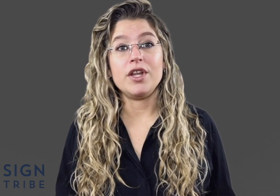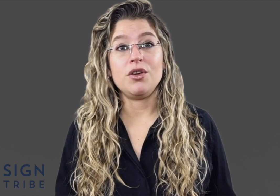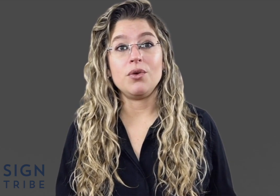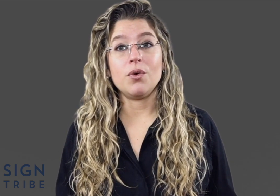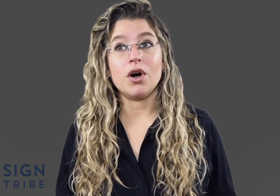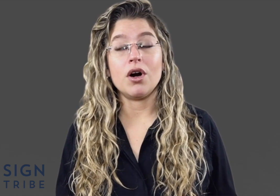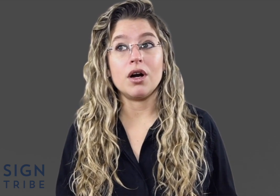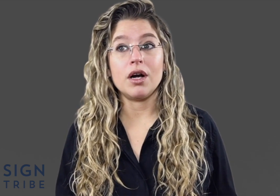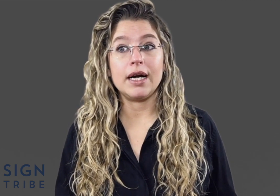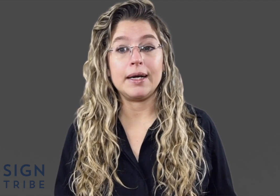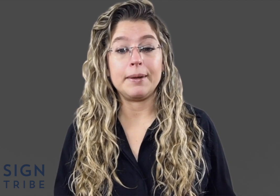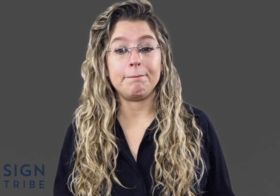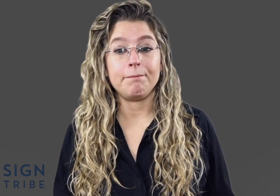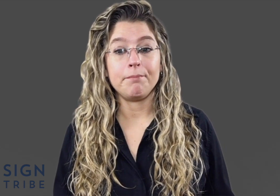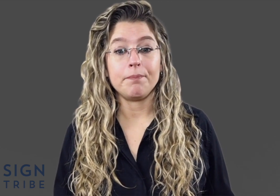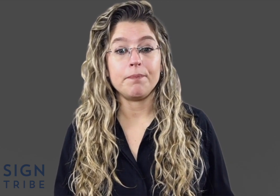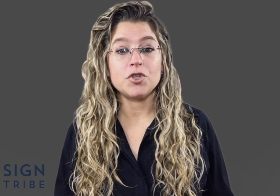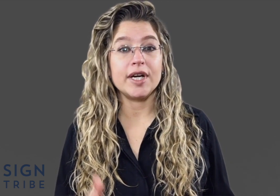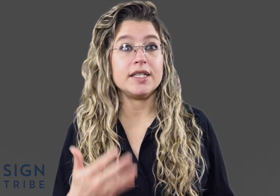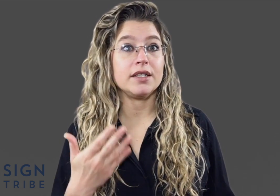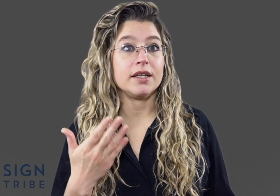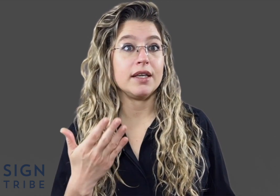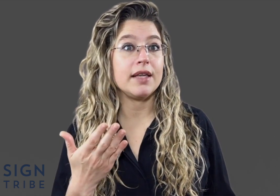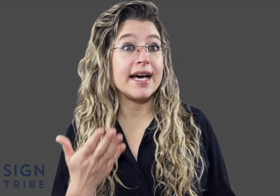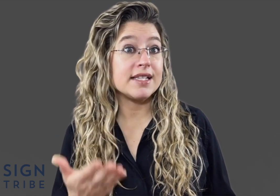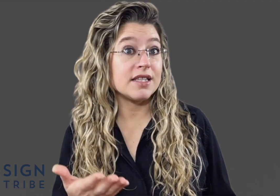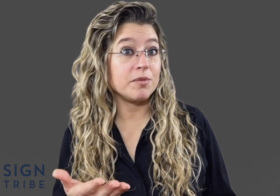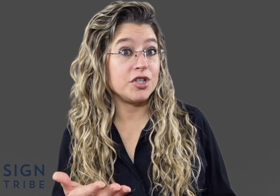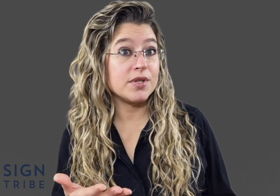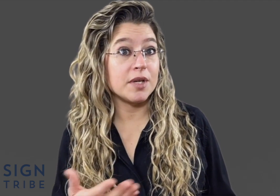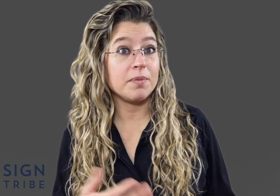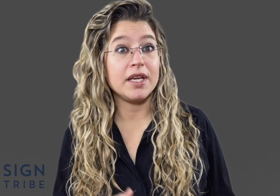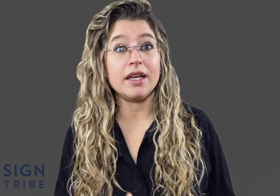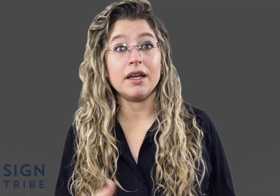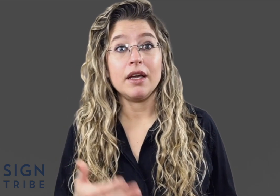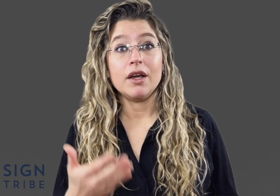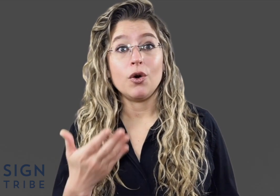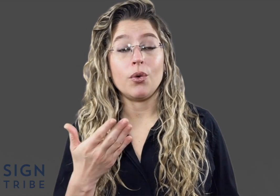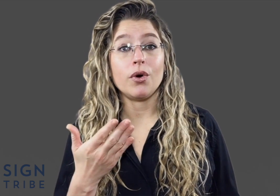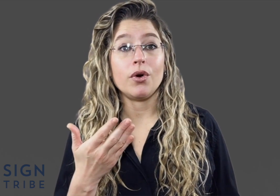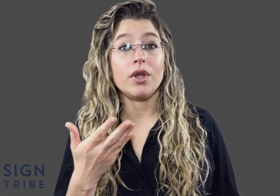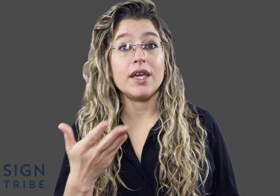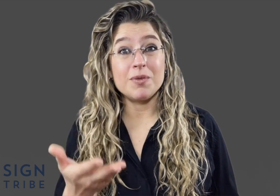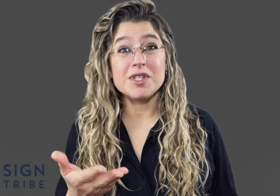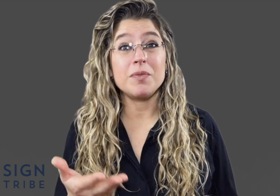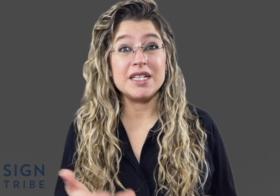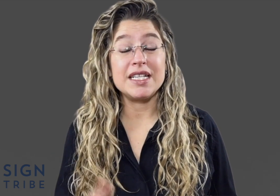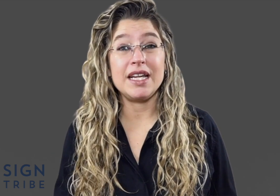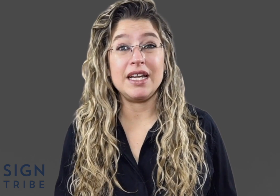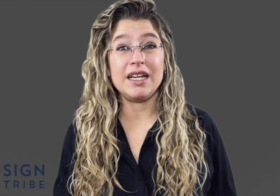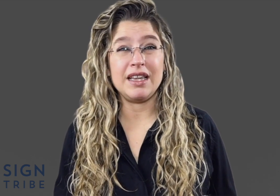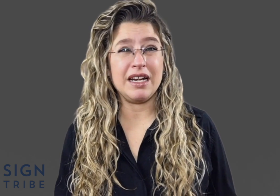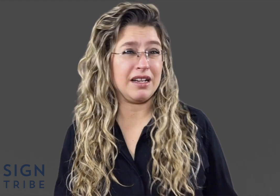you are trying to ask them to do something or give them something to eat and they kind